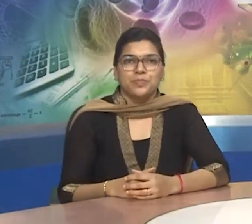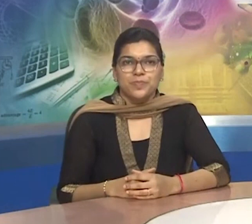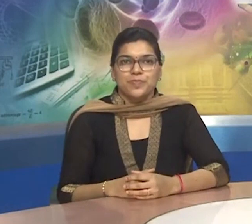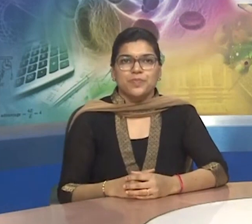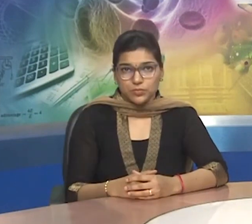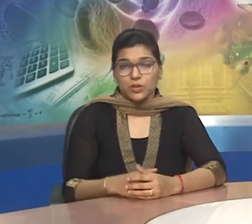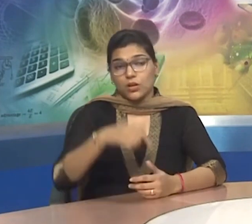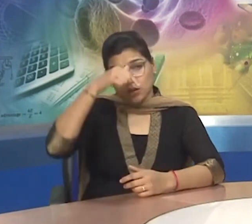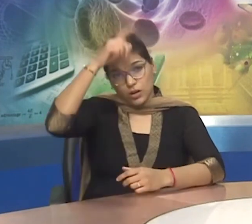choice.